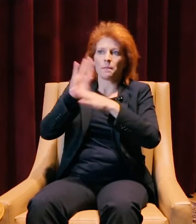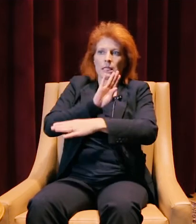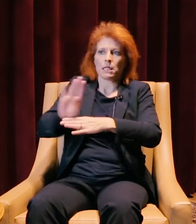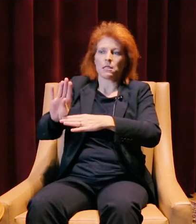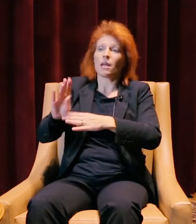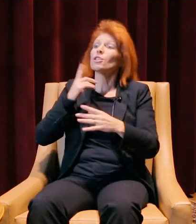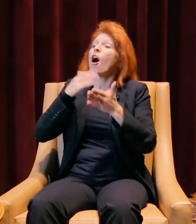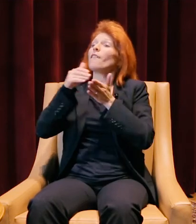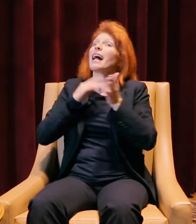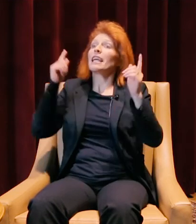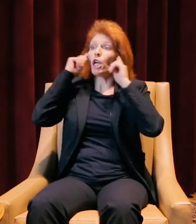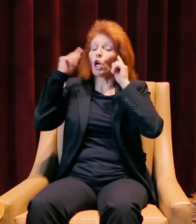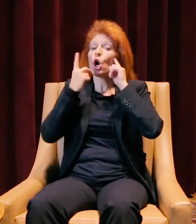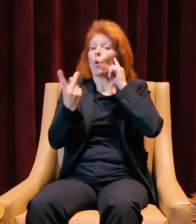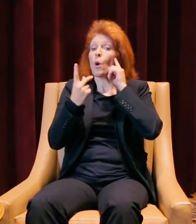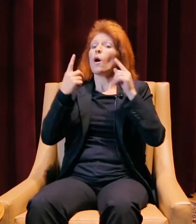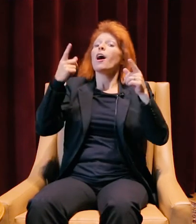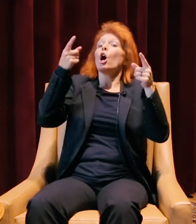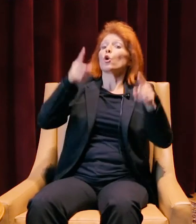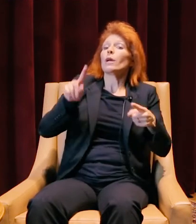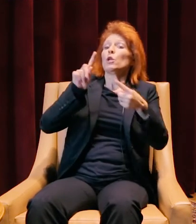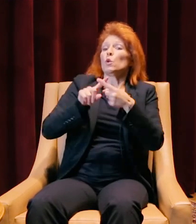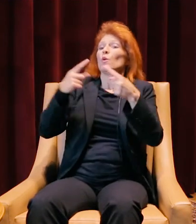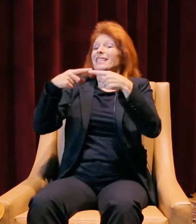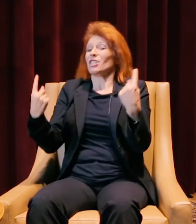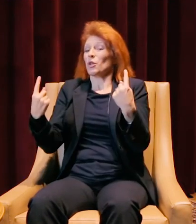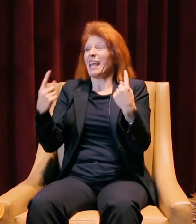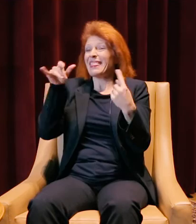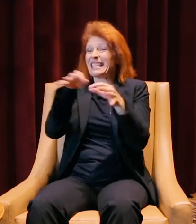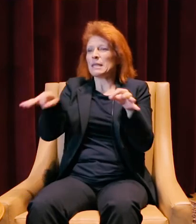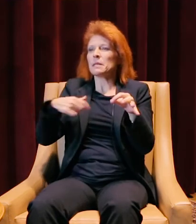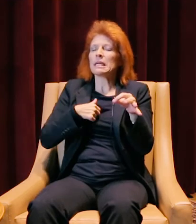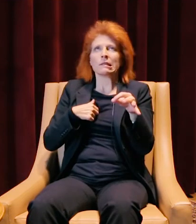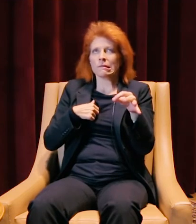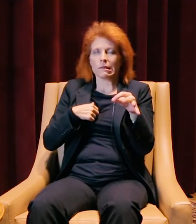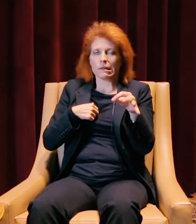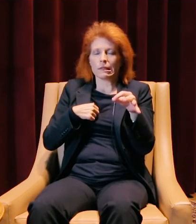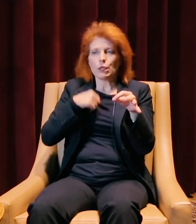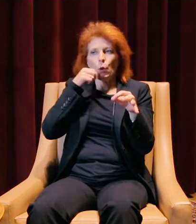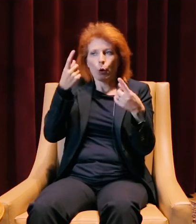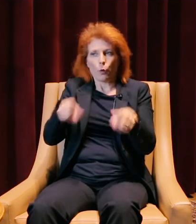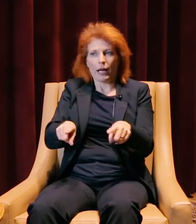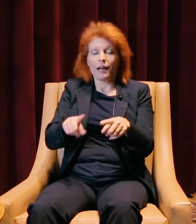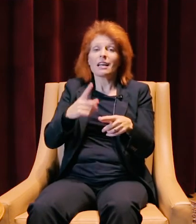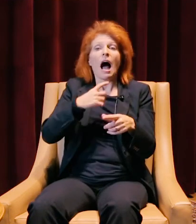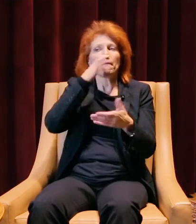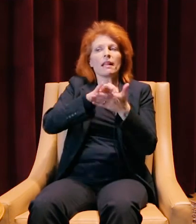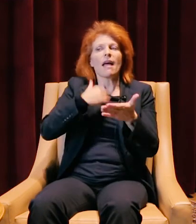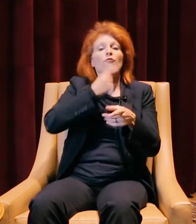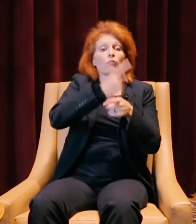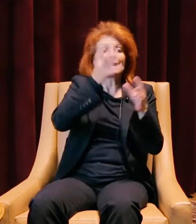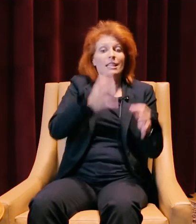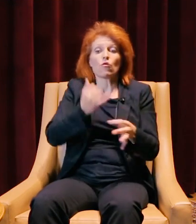hear, well, we're going to agree to disagree. I don't always agree with that because I think there is a right decision and a wrong